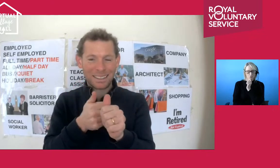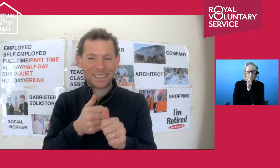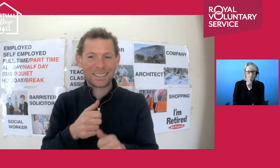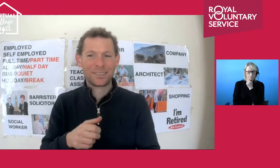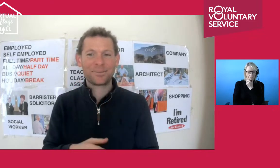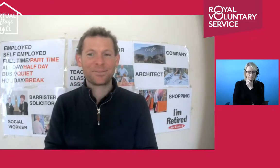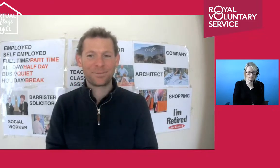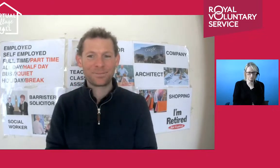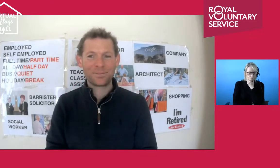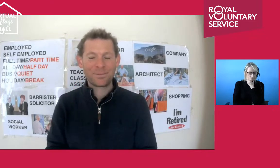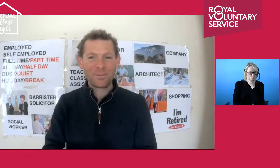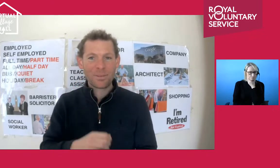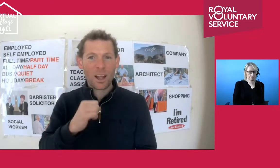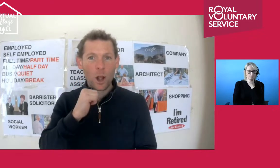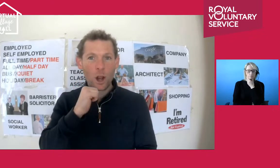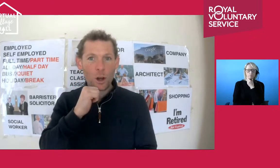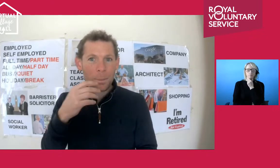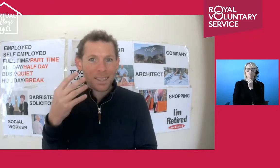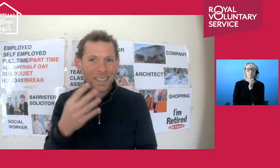classroom assistant.